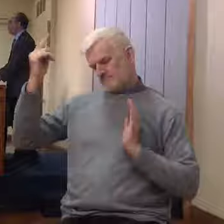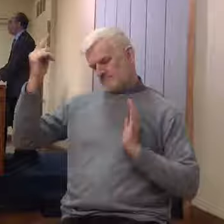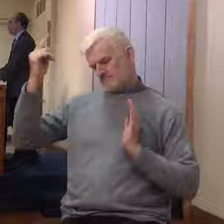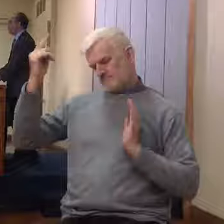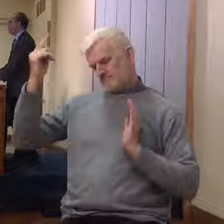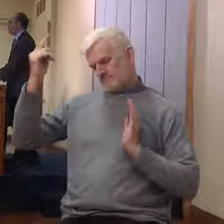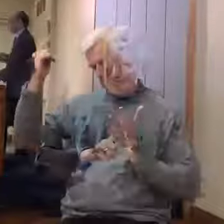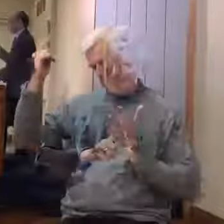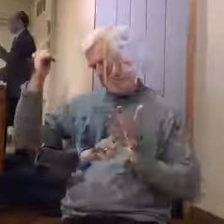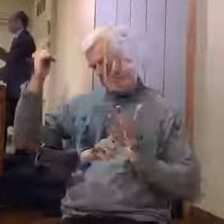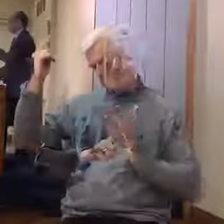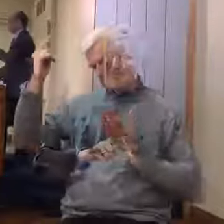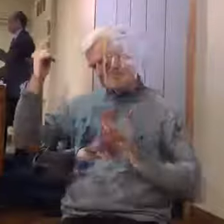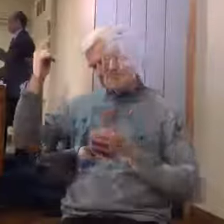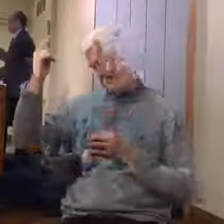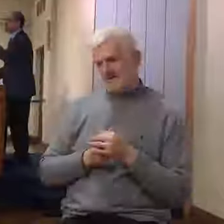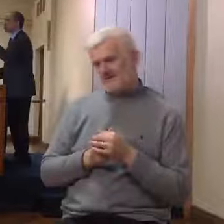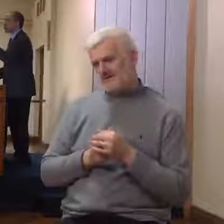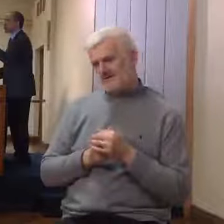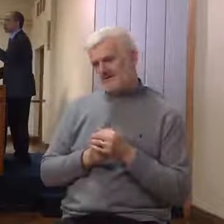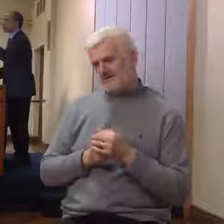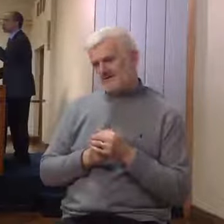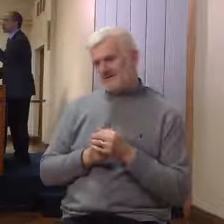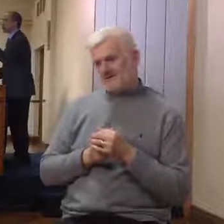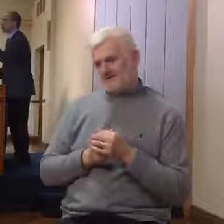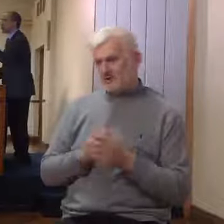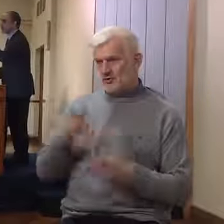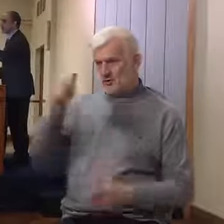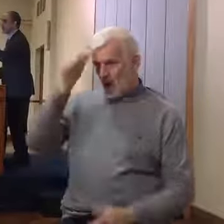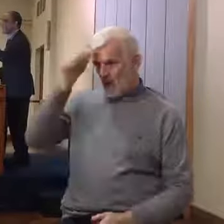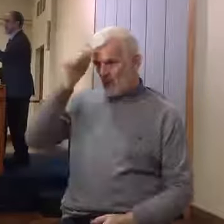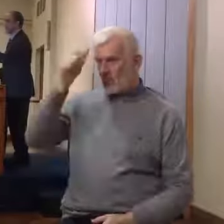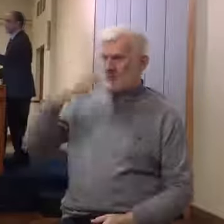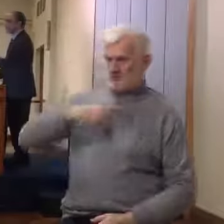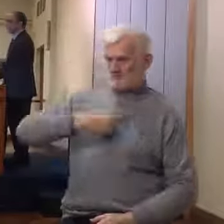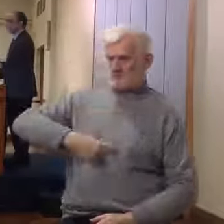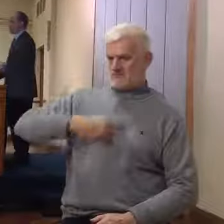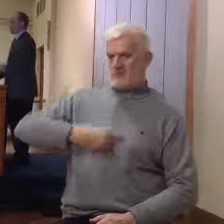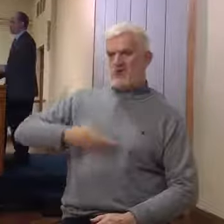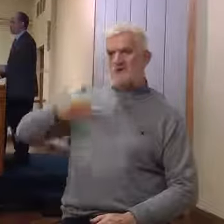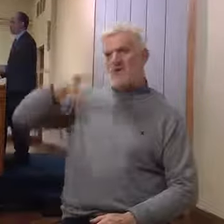He really made a good use of his Roman citizenship.